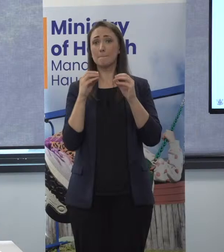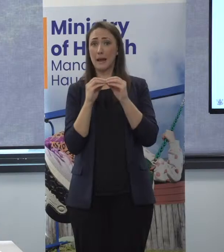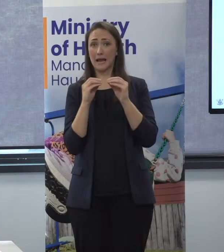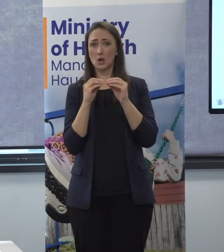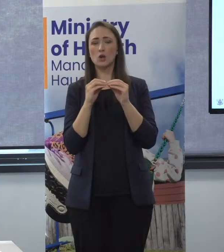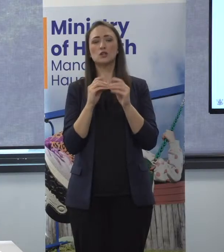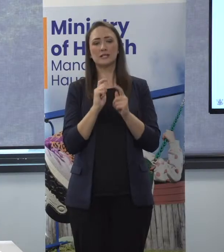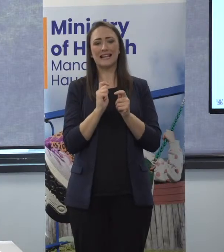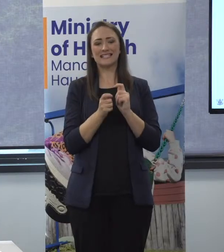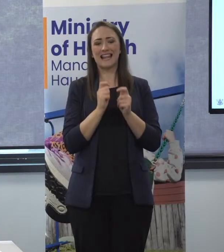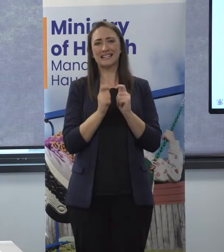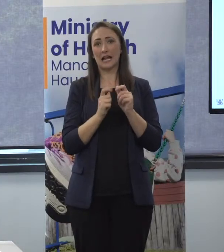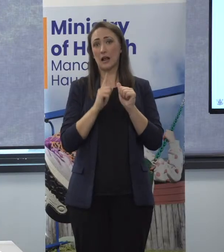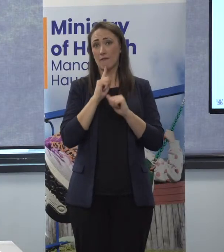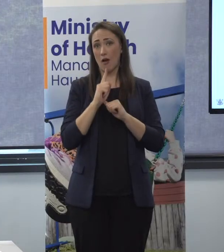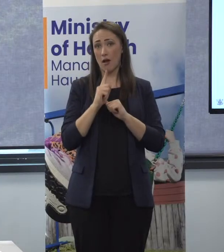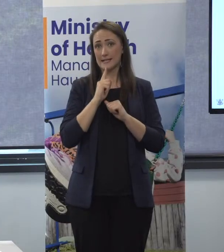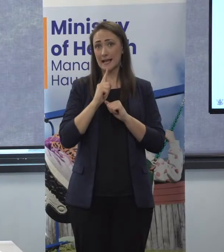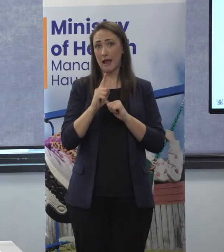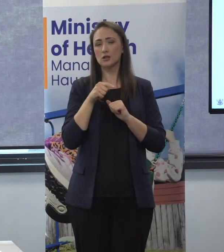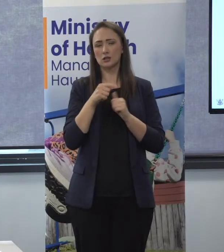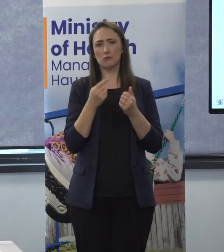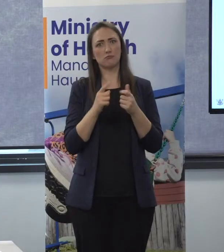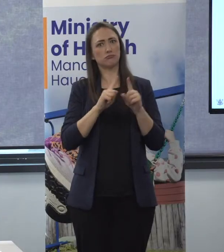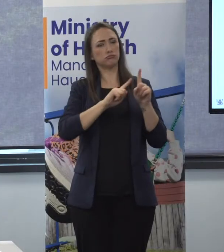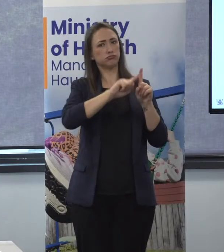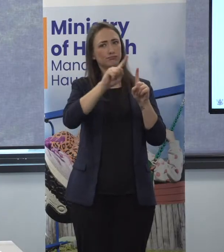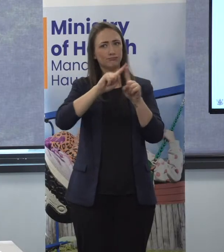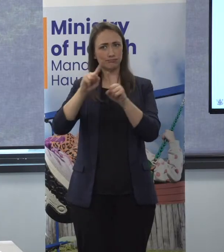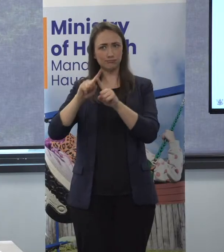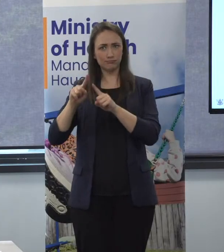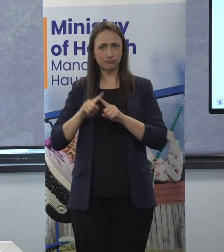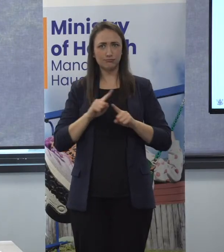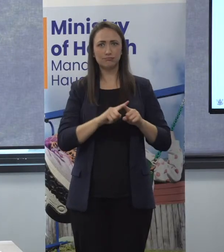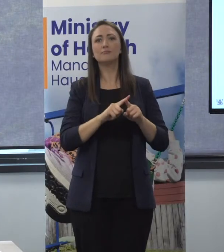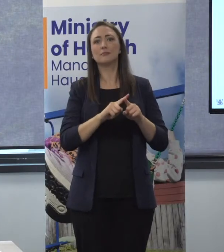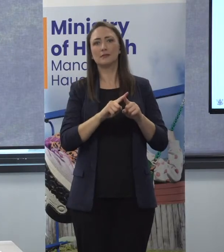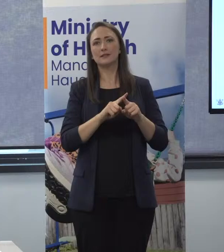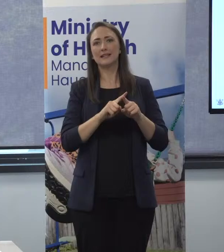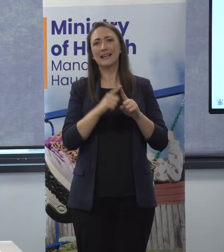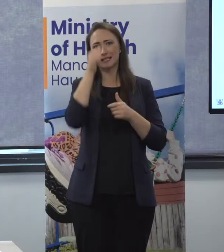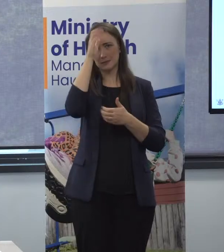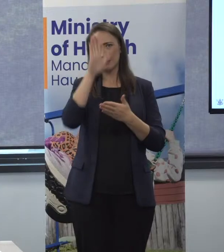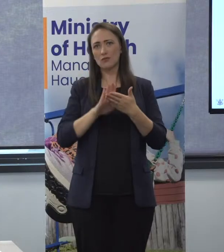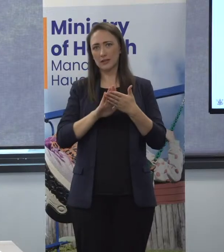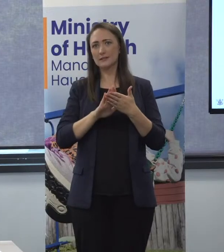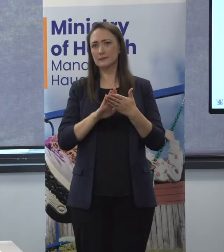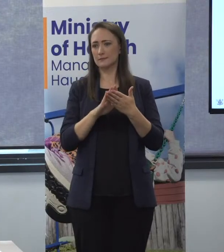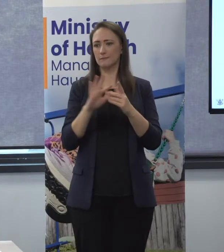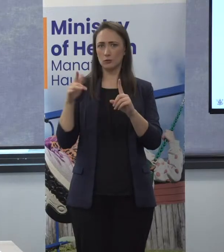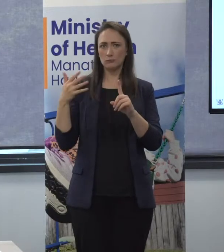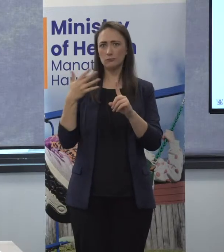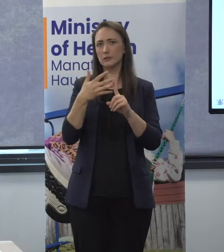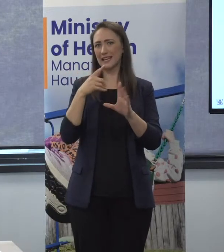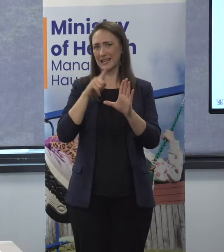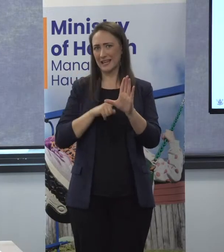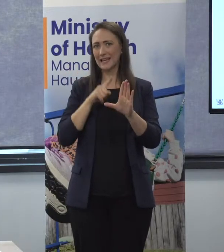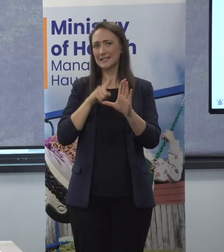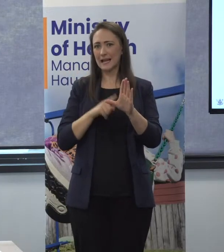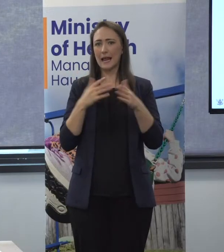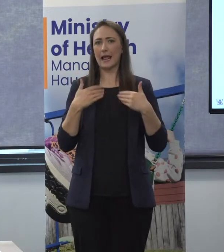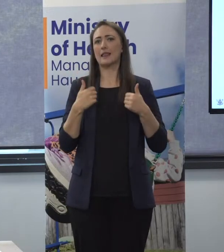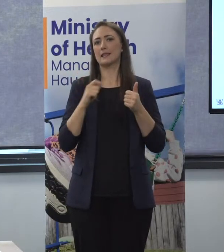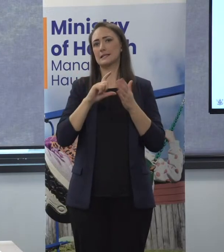has a wide range of laboratory experience over many years in the New Zealand health and disability setting. She's going to kick off